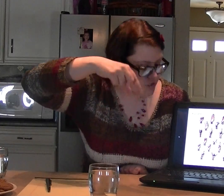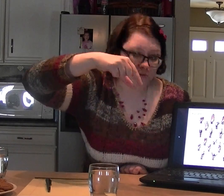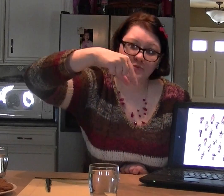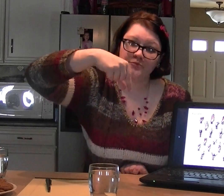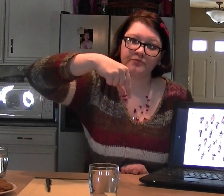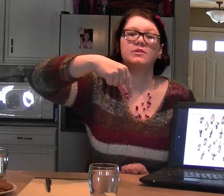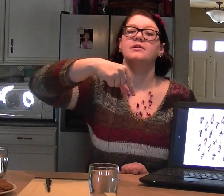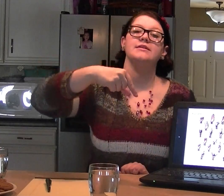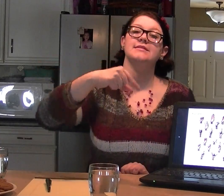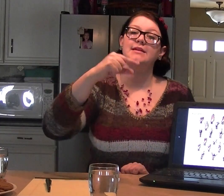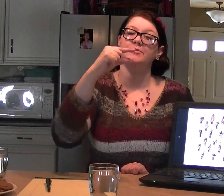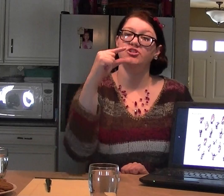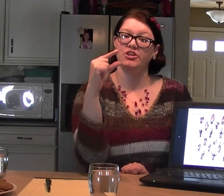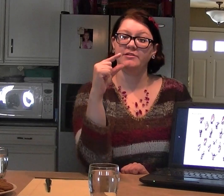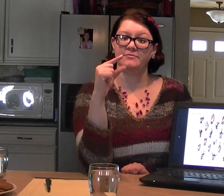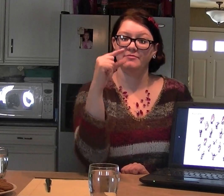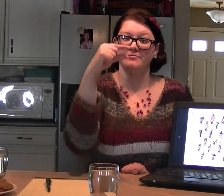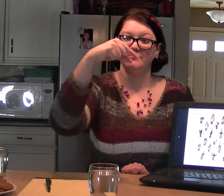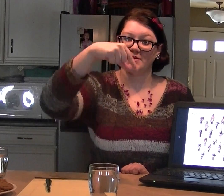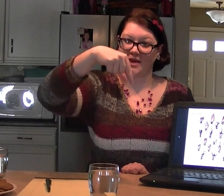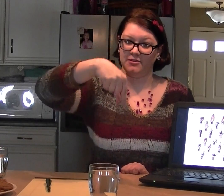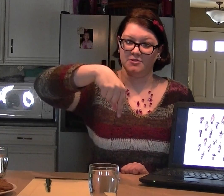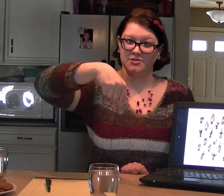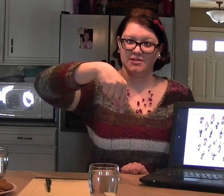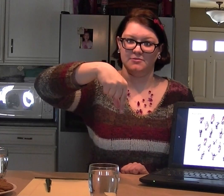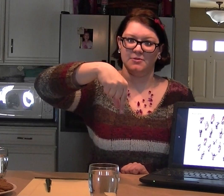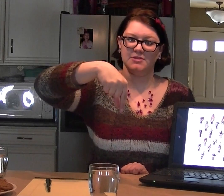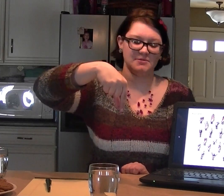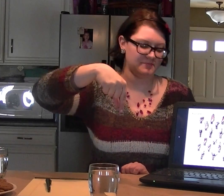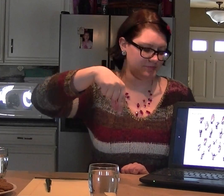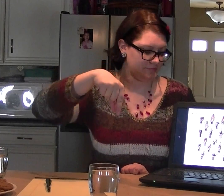Q is the same as G, but again you turn it downwards.